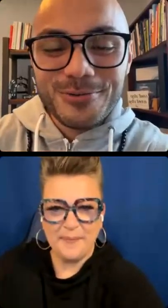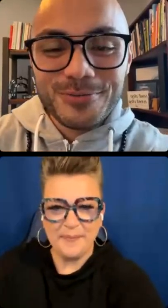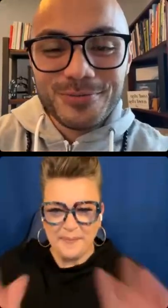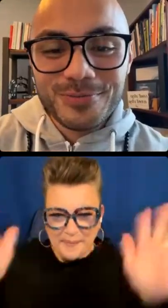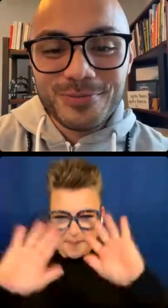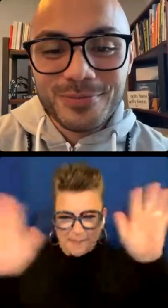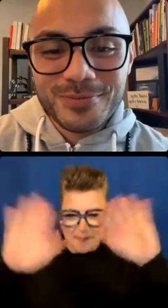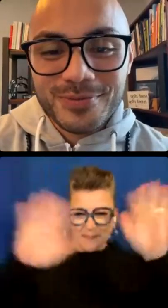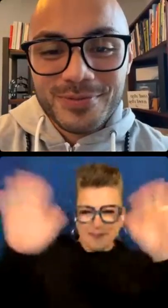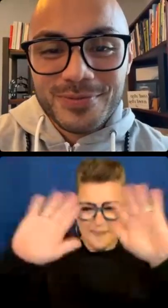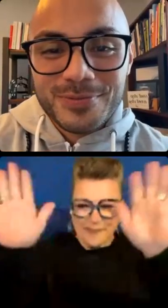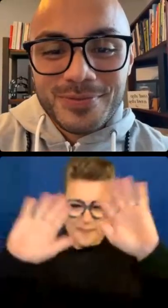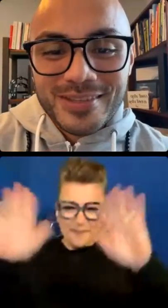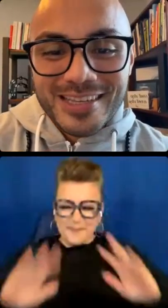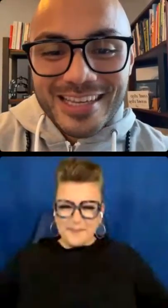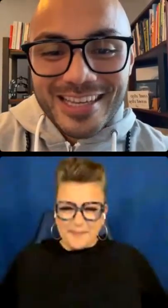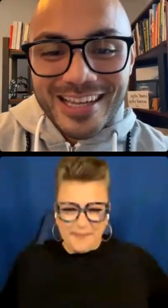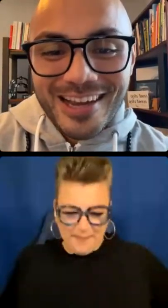Hello.